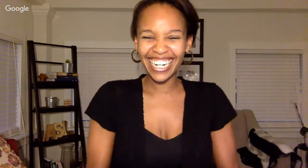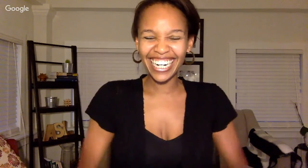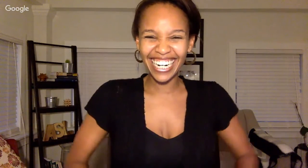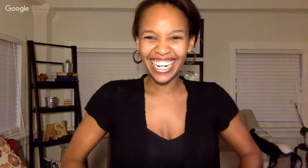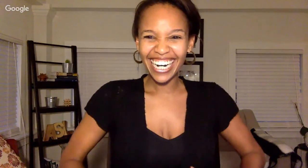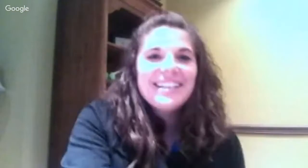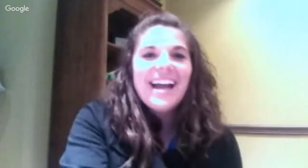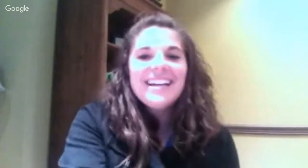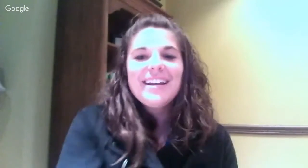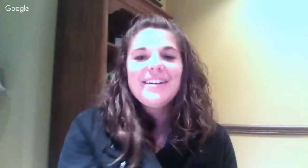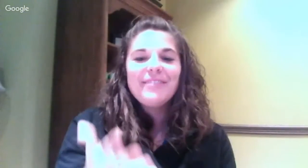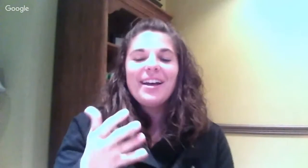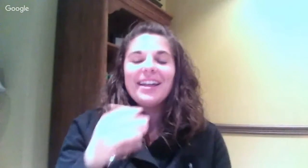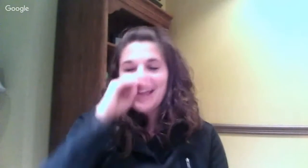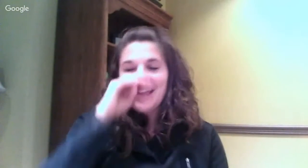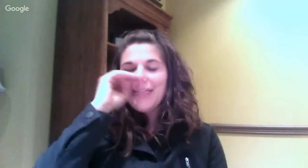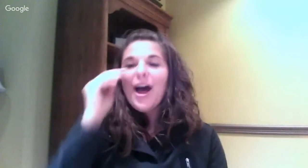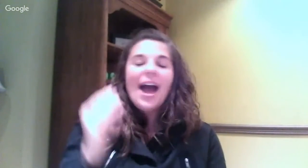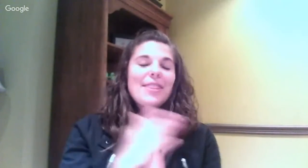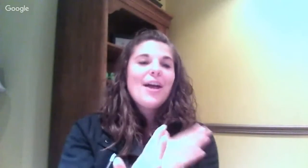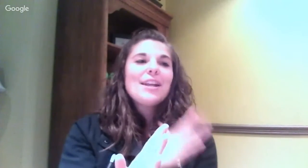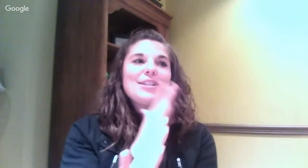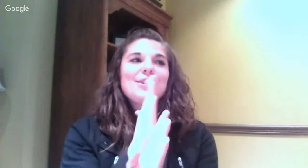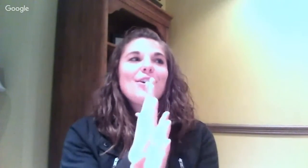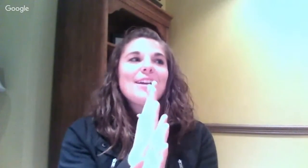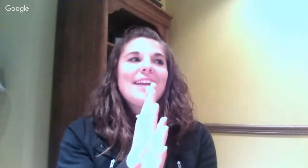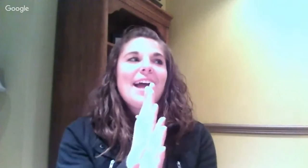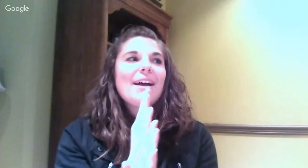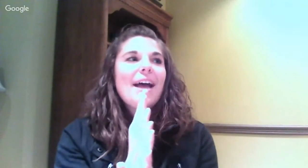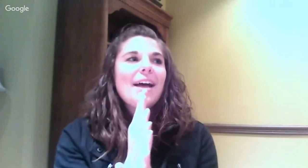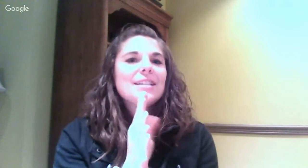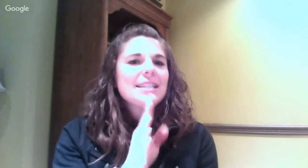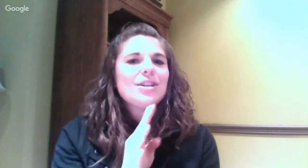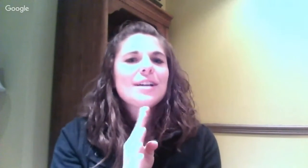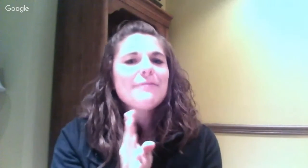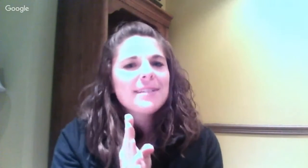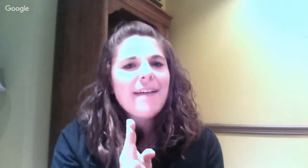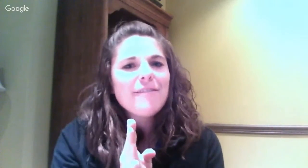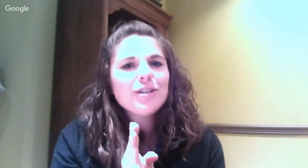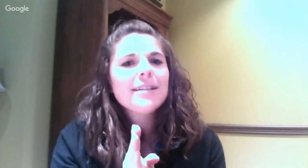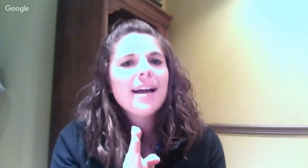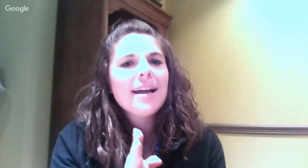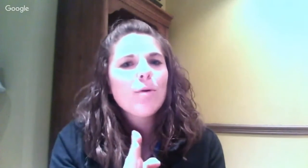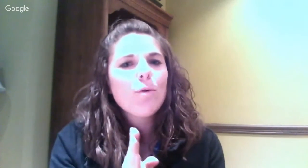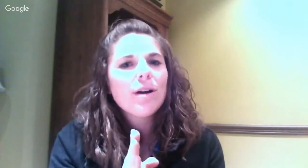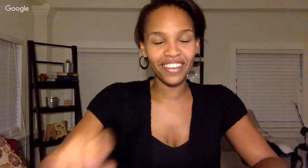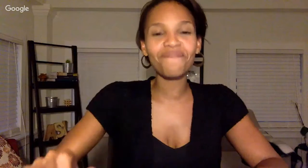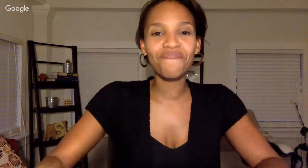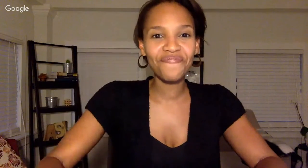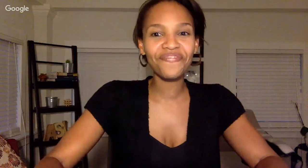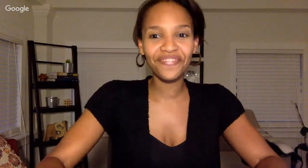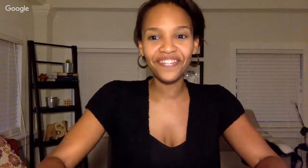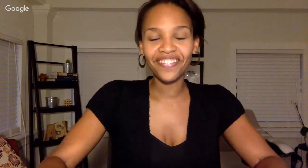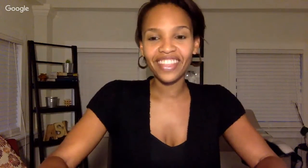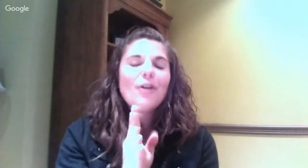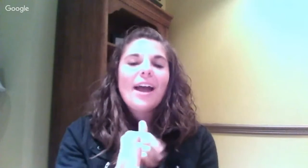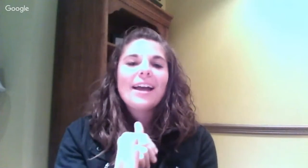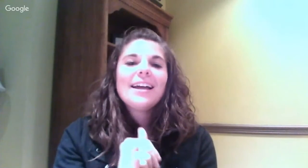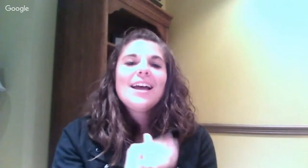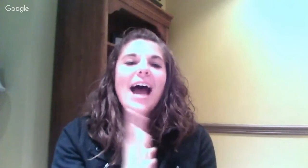I was kind of, I thought it started at, does it start at 7 your time, or, okay, 7, okay. I was